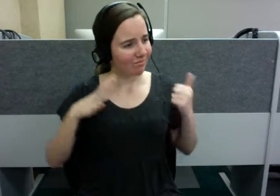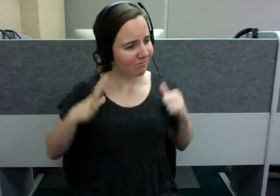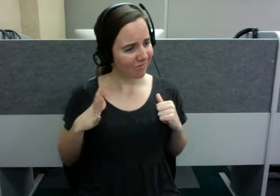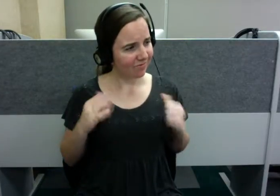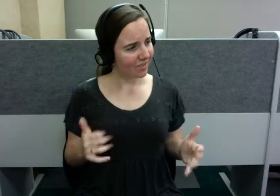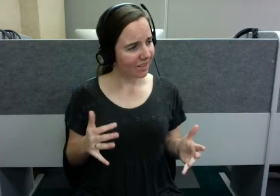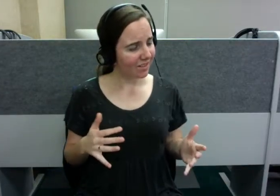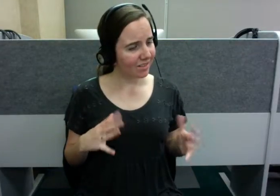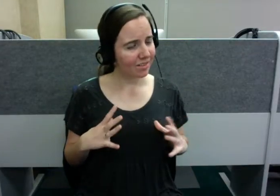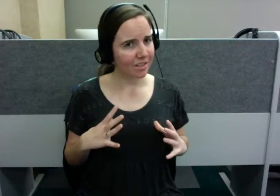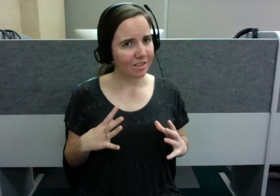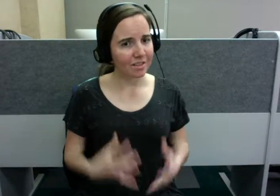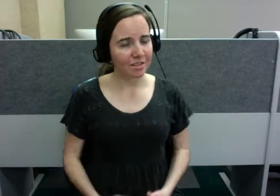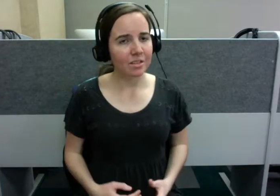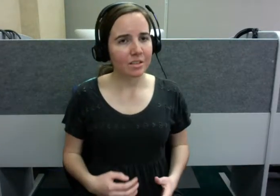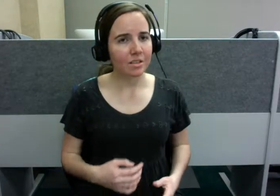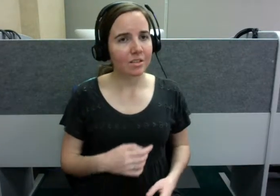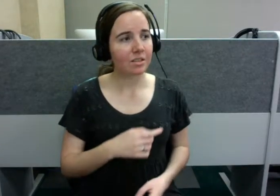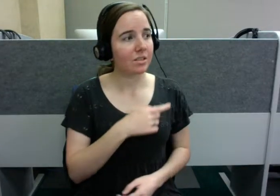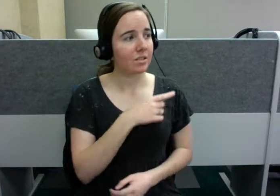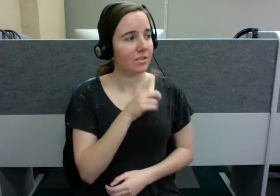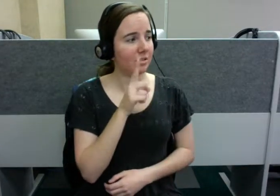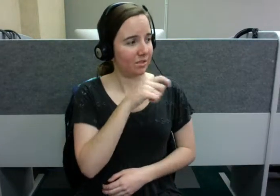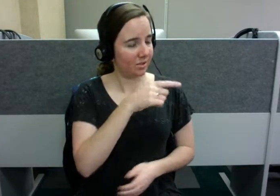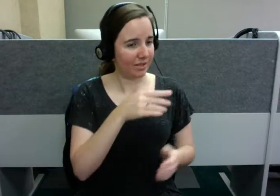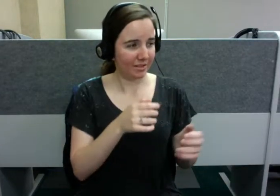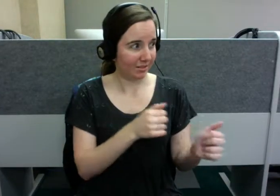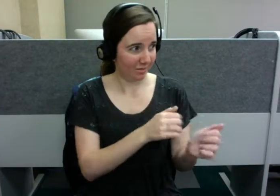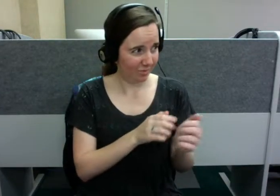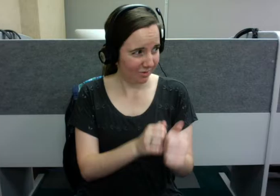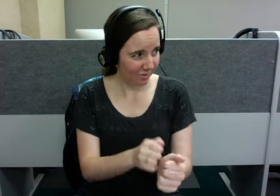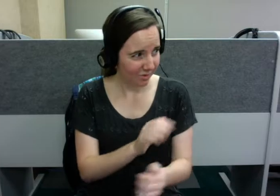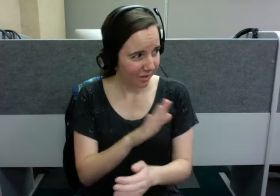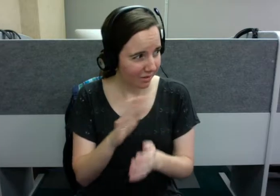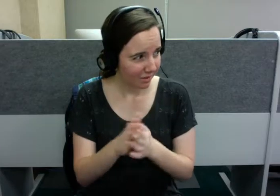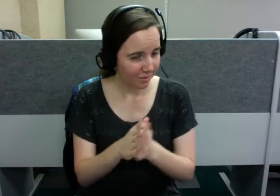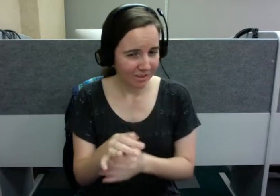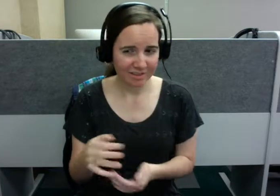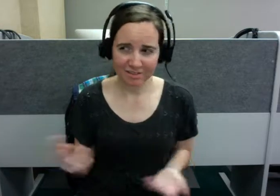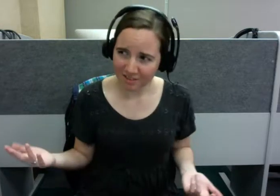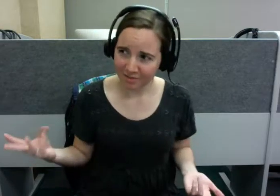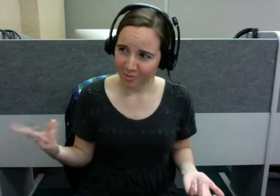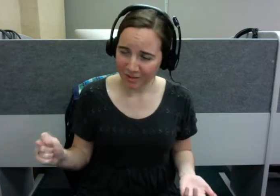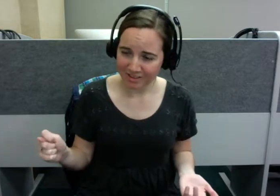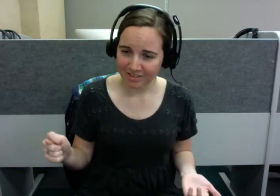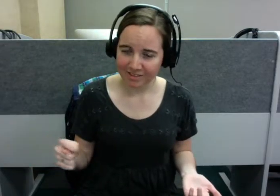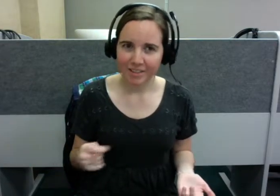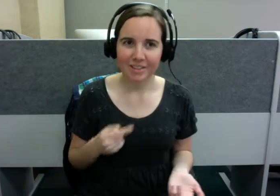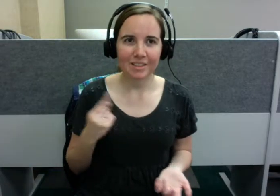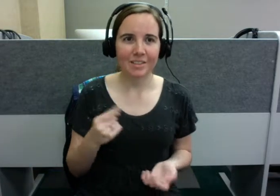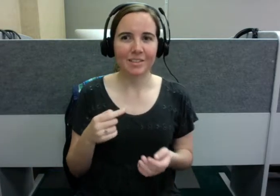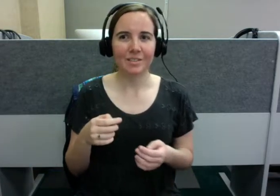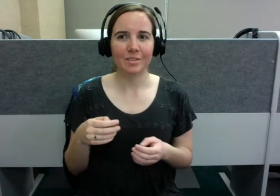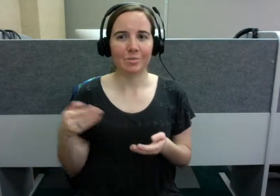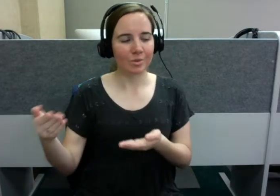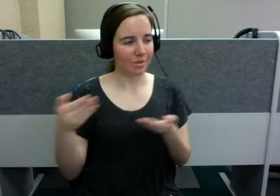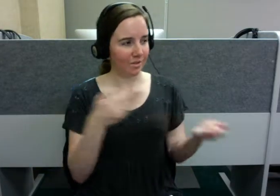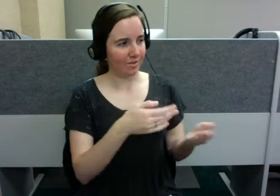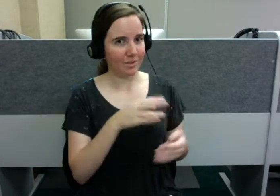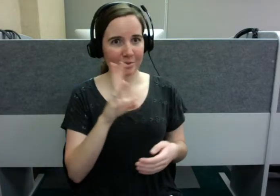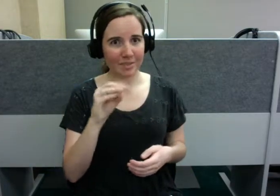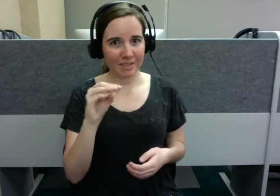him, did you follow your passion here? He'd laugh at you. The guy's he just got offered like $60 million for his farm and